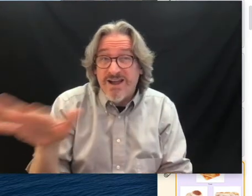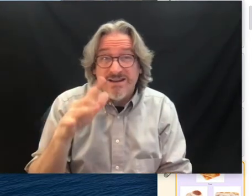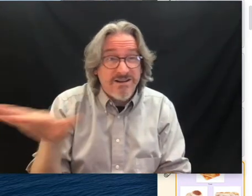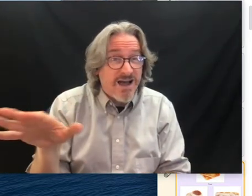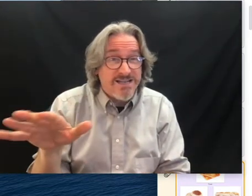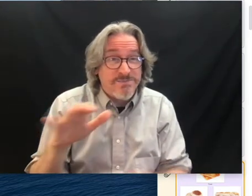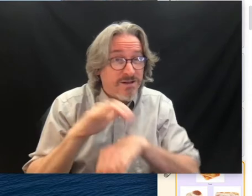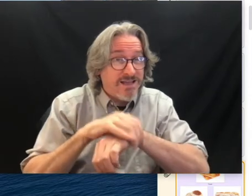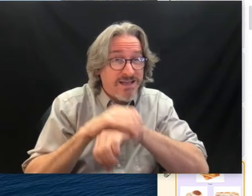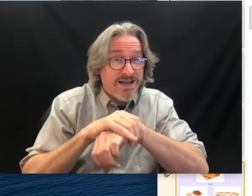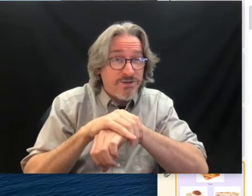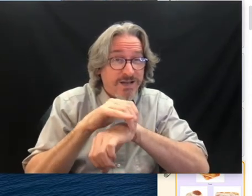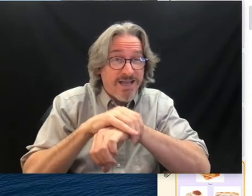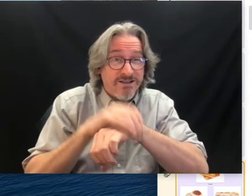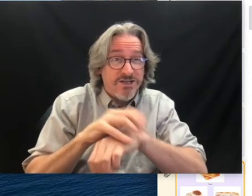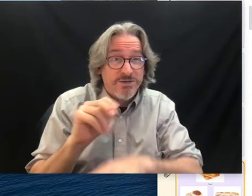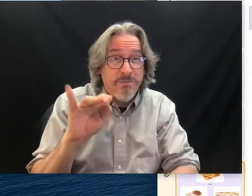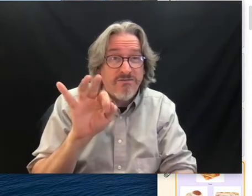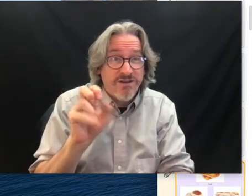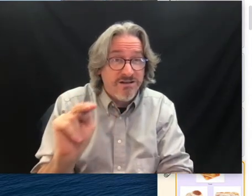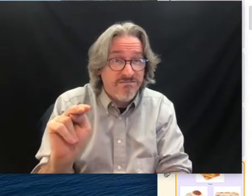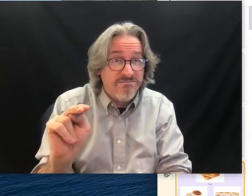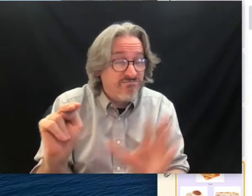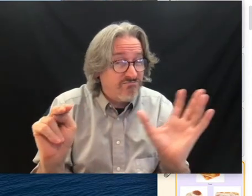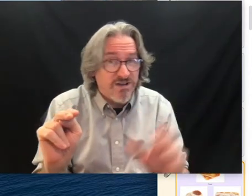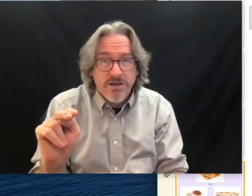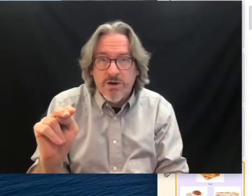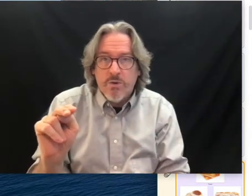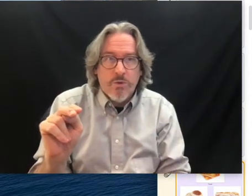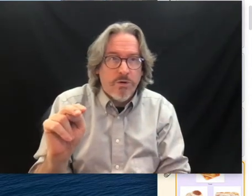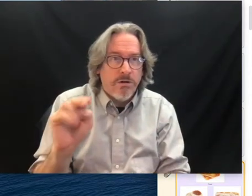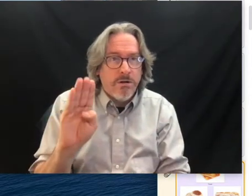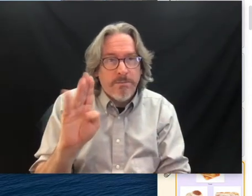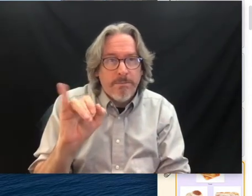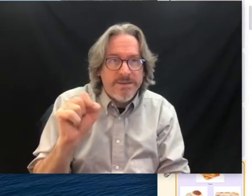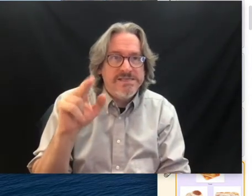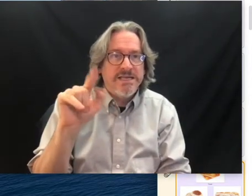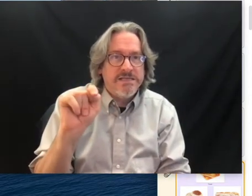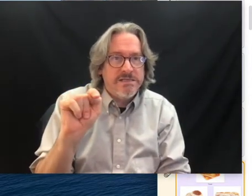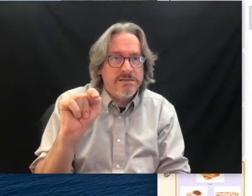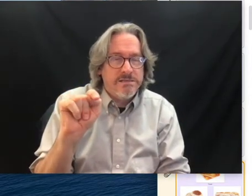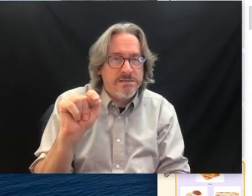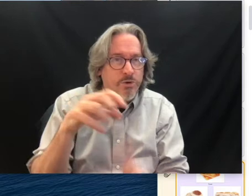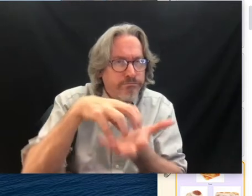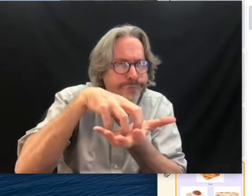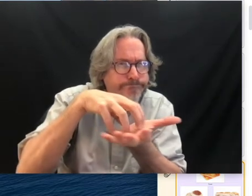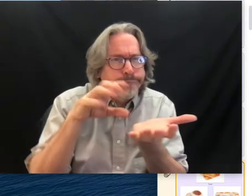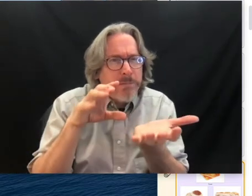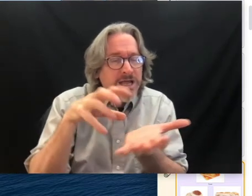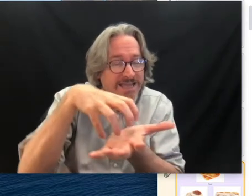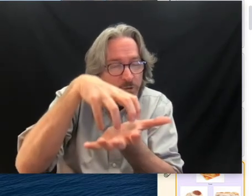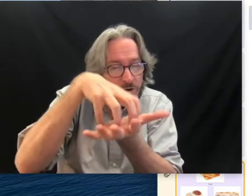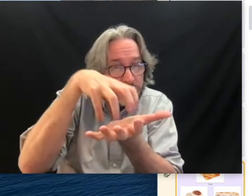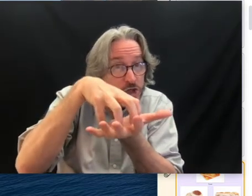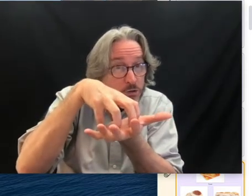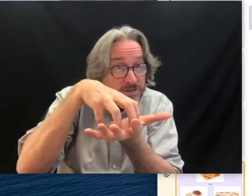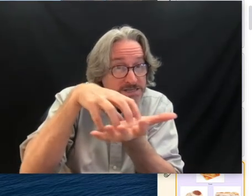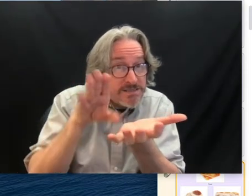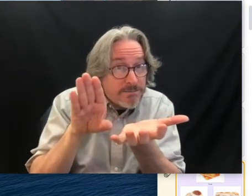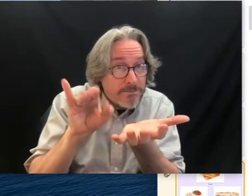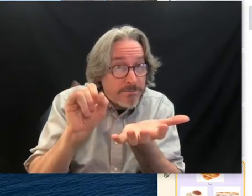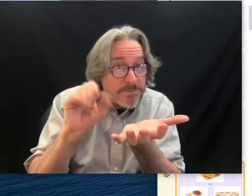I find I do English muffin or biscuits or I'll